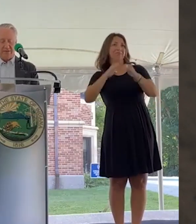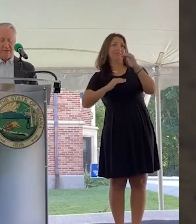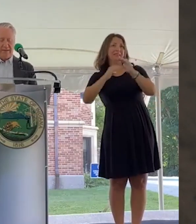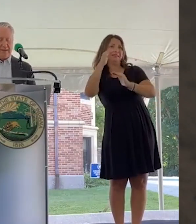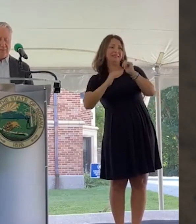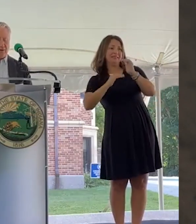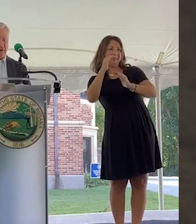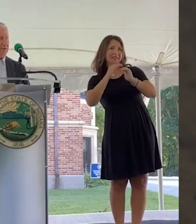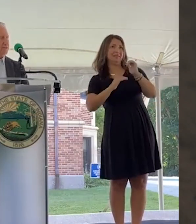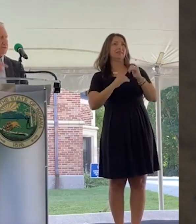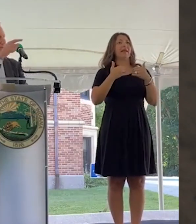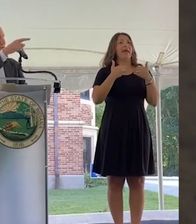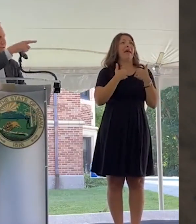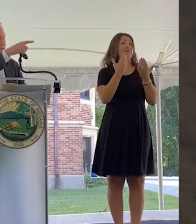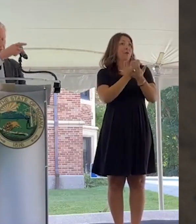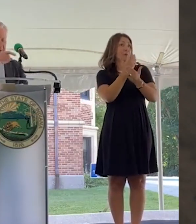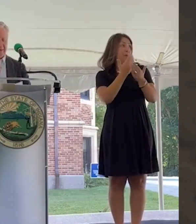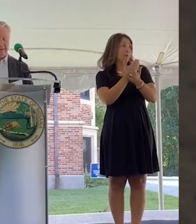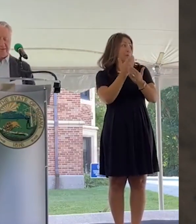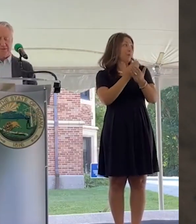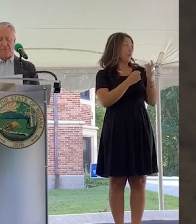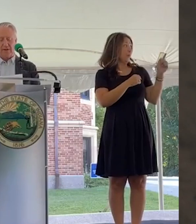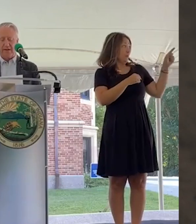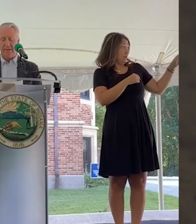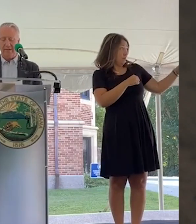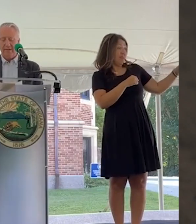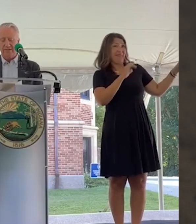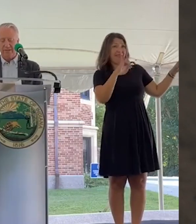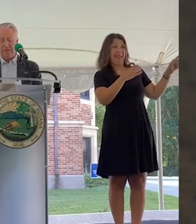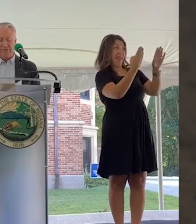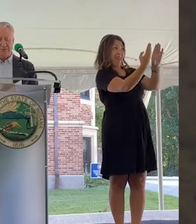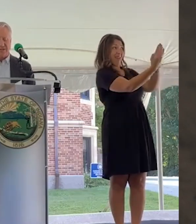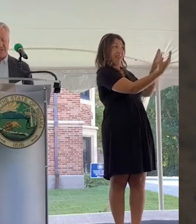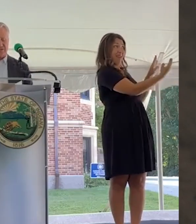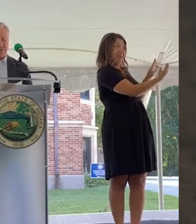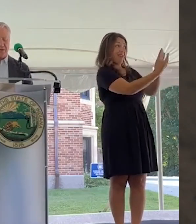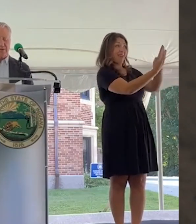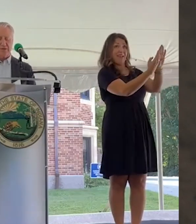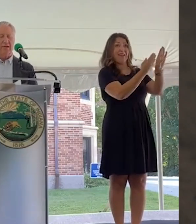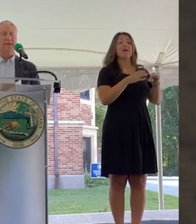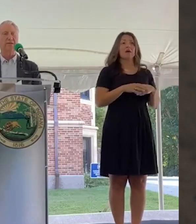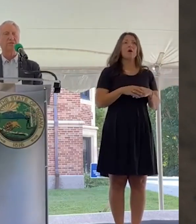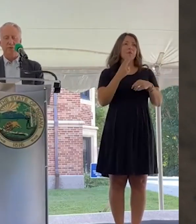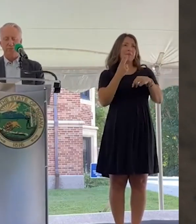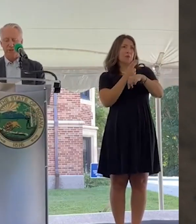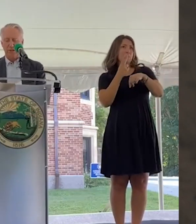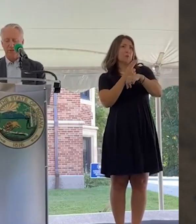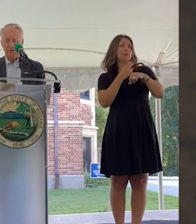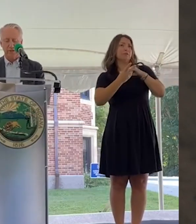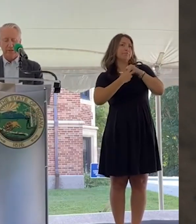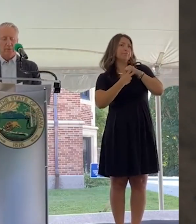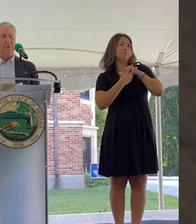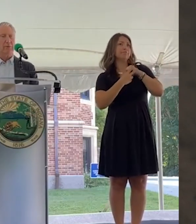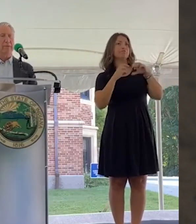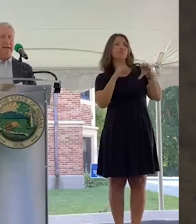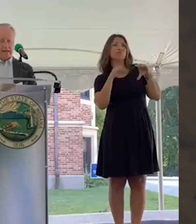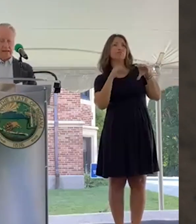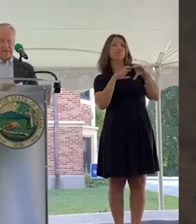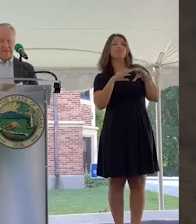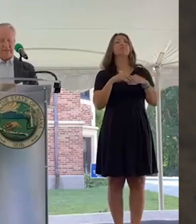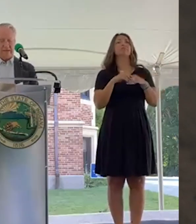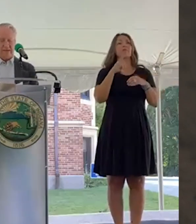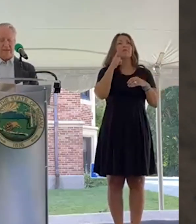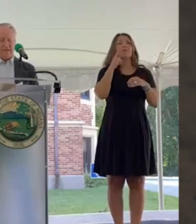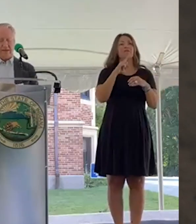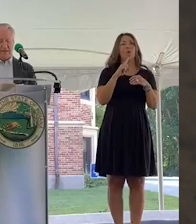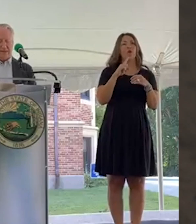Apple Tunnel and Gateway art structure, just immediately to your right, still used as storage and a storm shelter, will remain